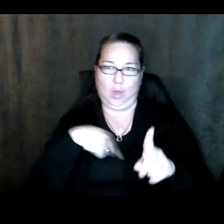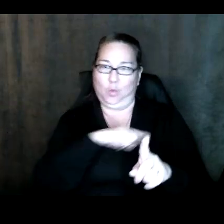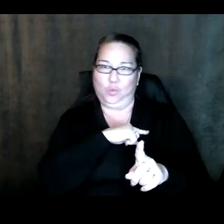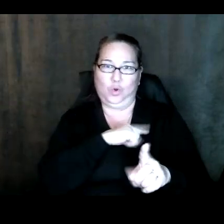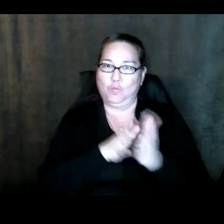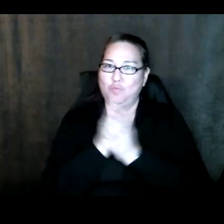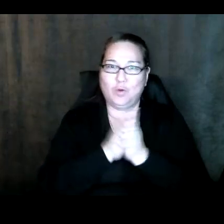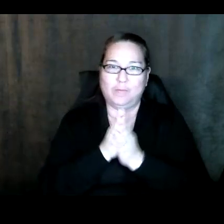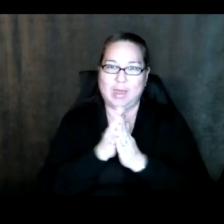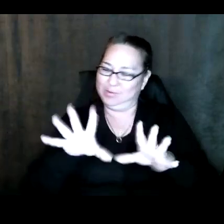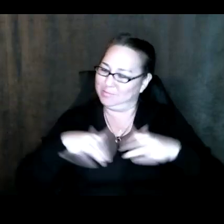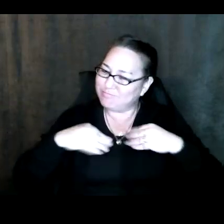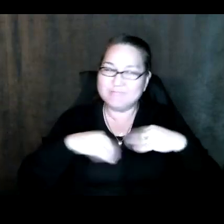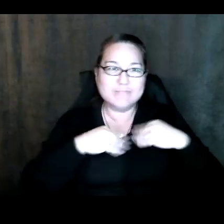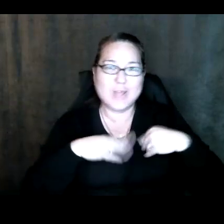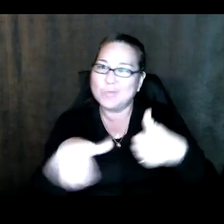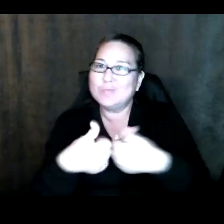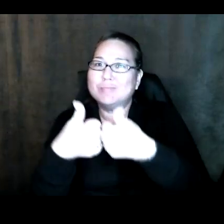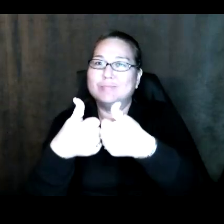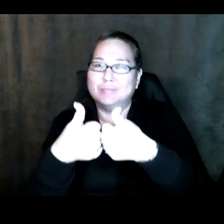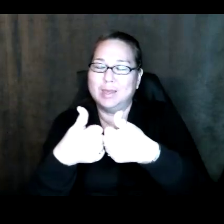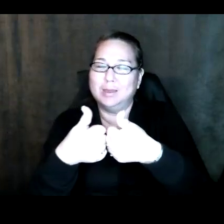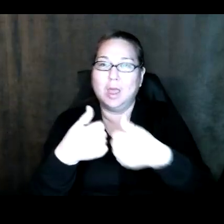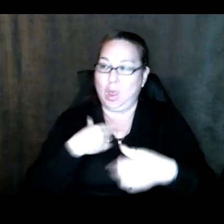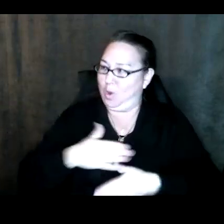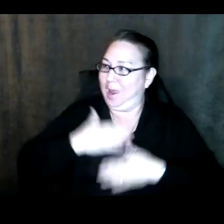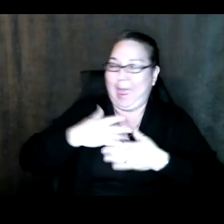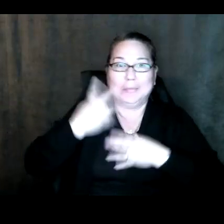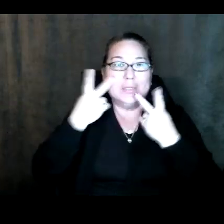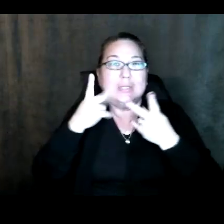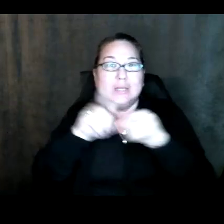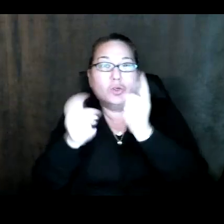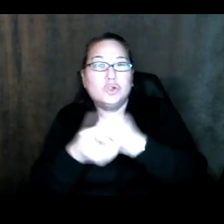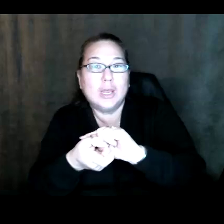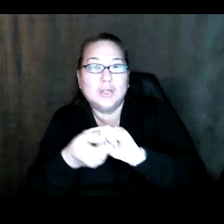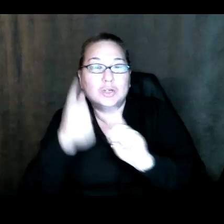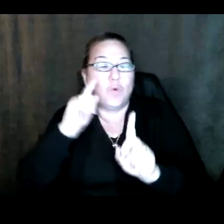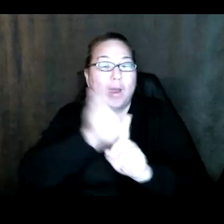seeing practices at many schools and across the district